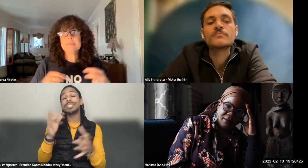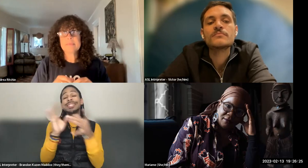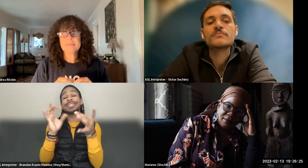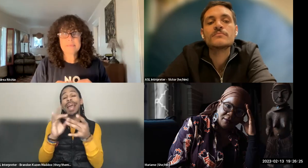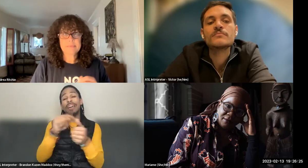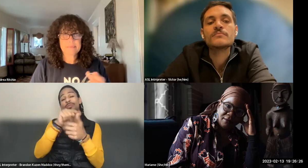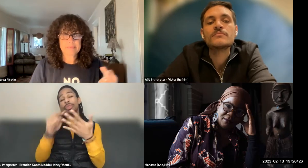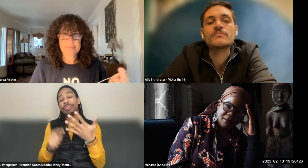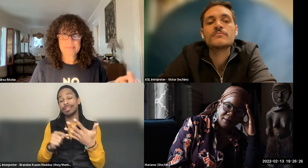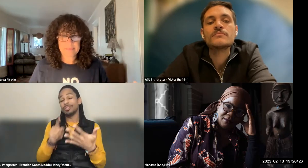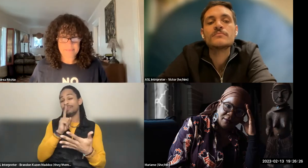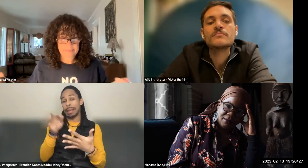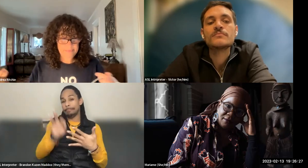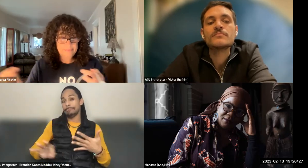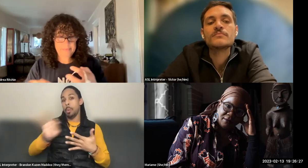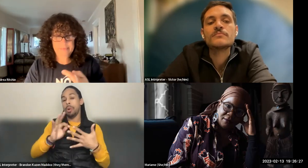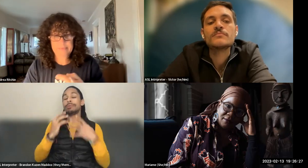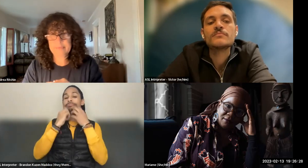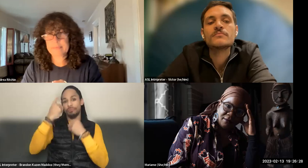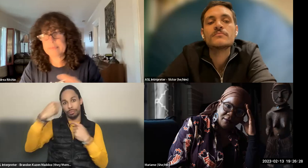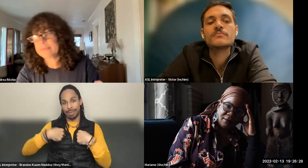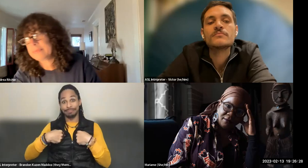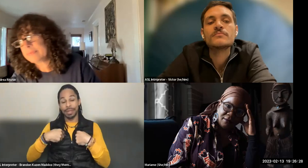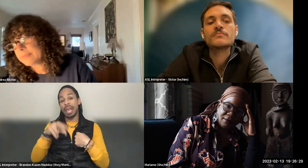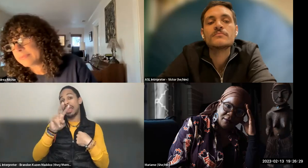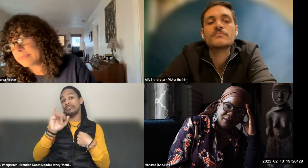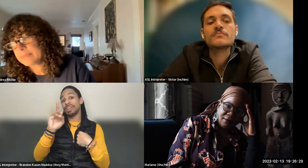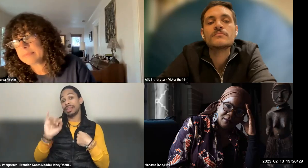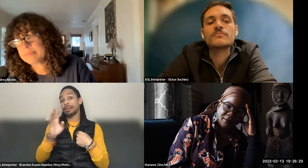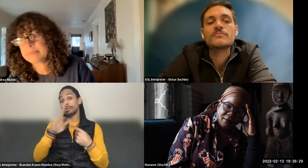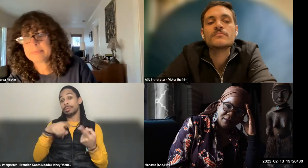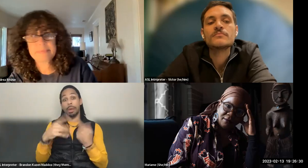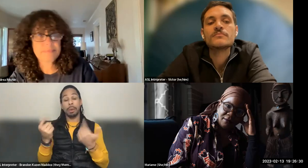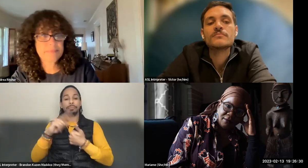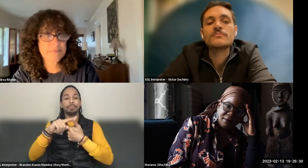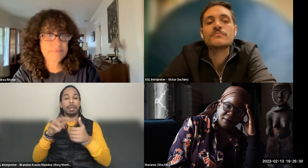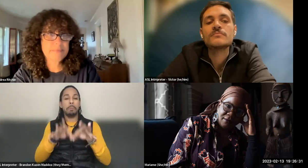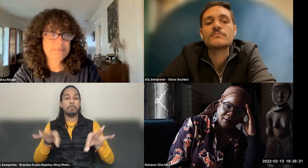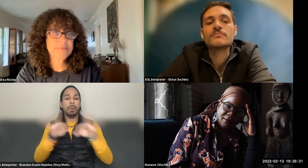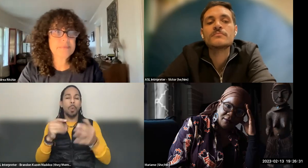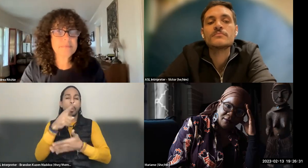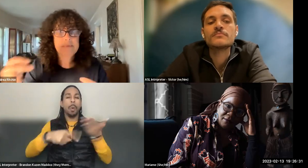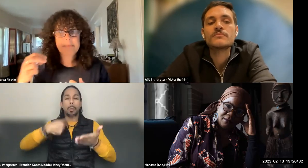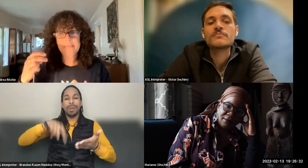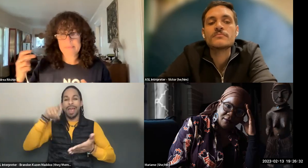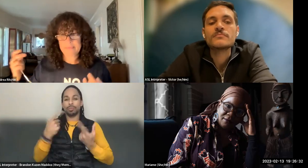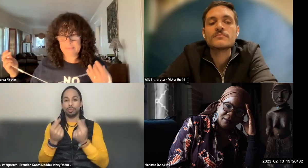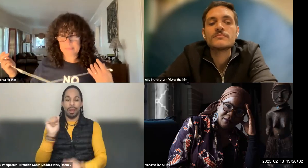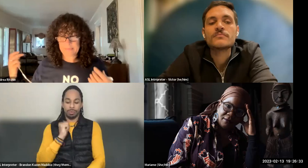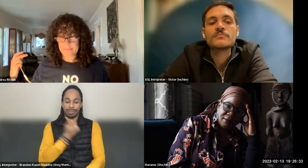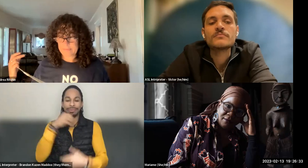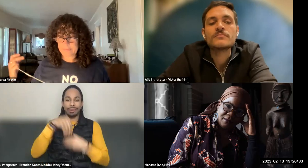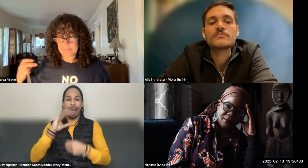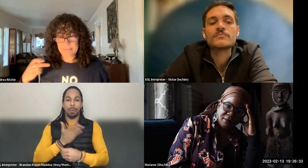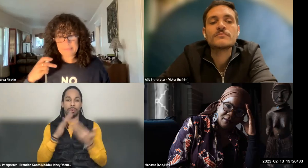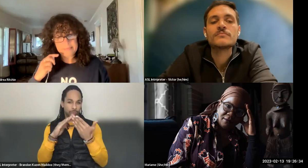matter in this moment. Vicki talked about the importance of what we have to do ourselves in our communities, and then what we